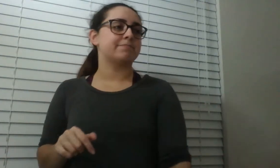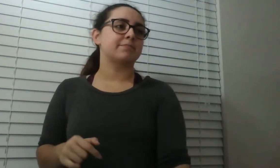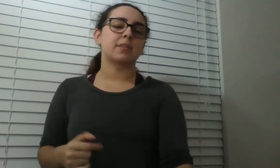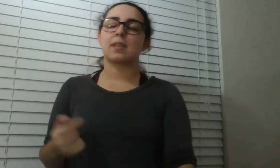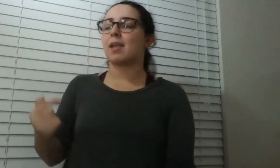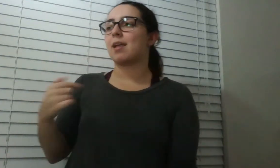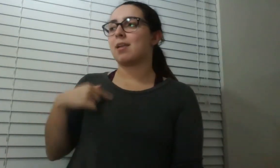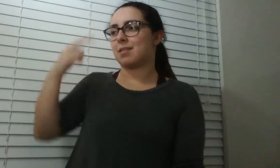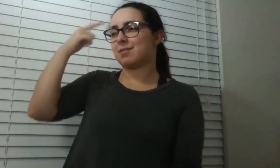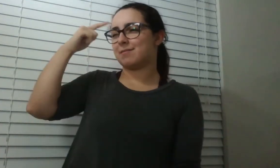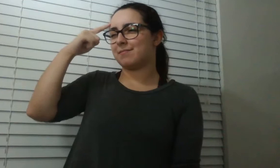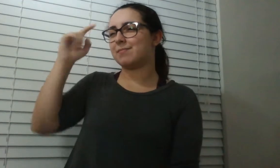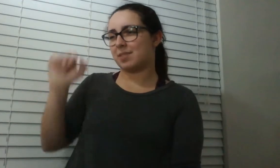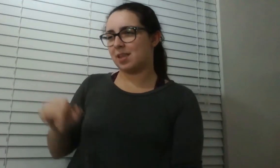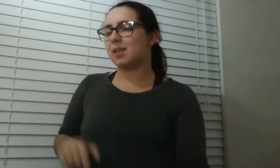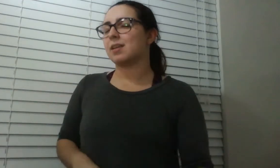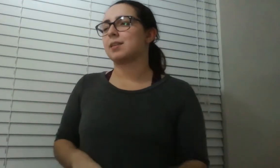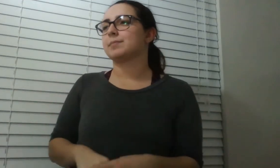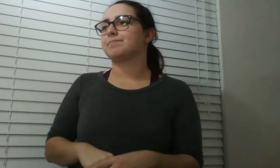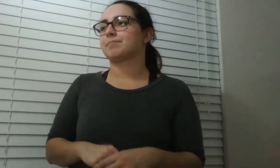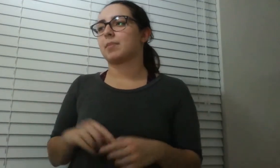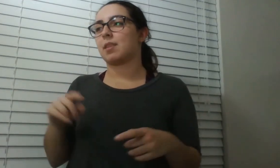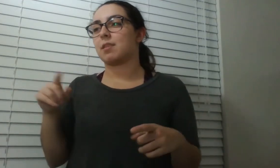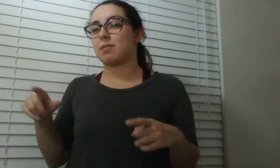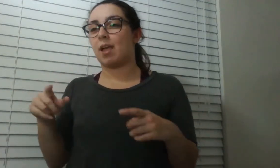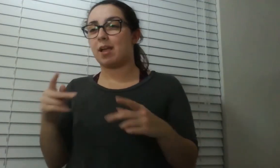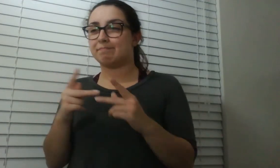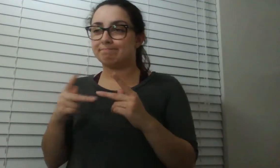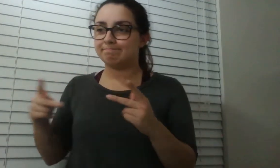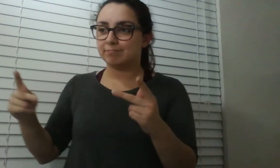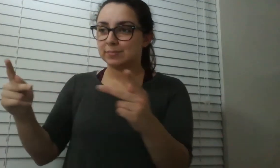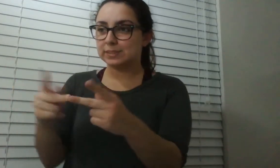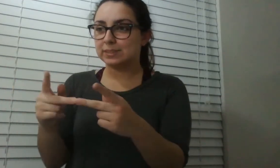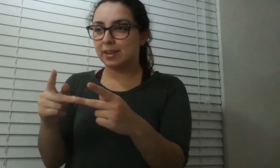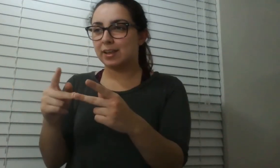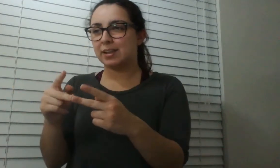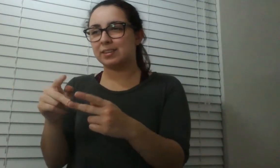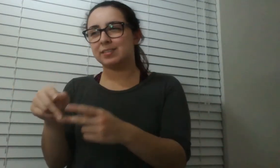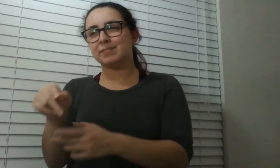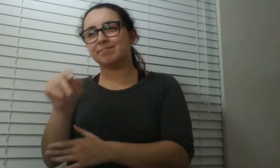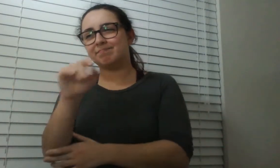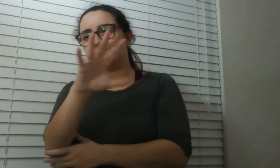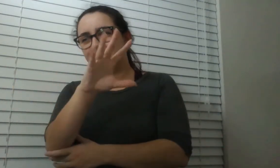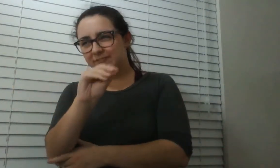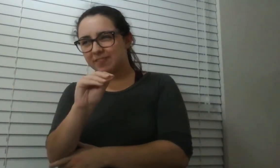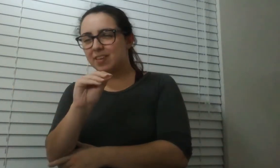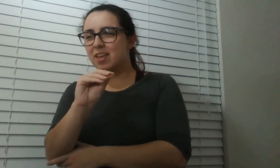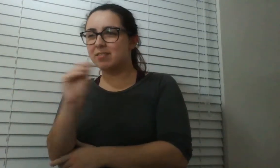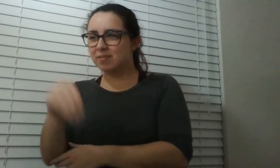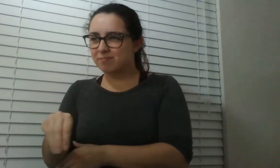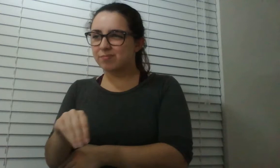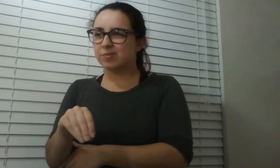particular location, I'd say 50-50 tops.